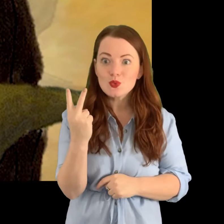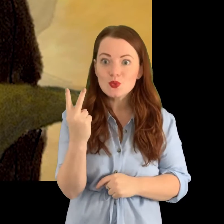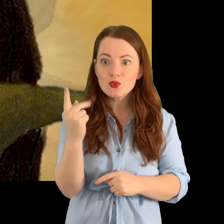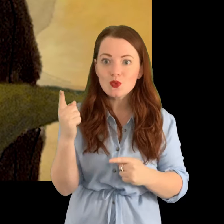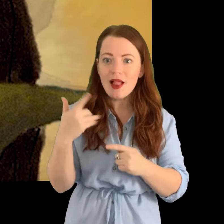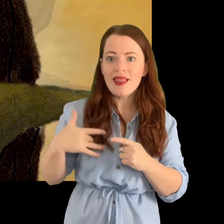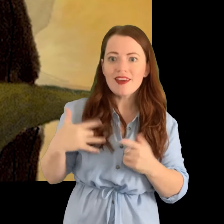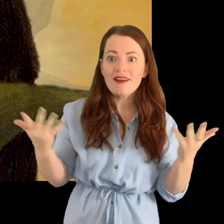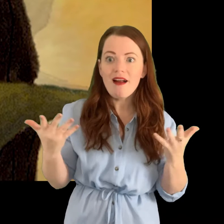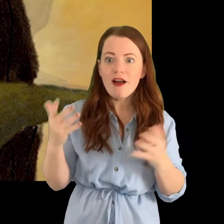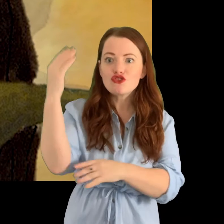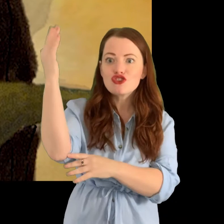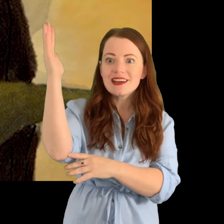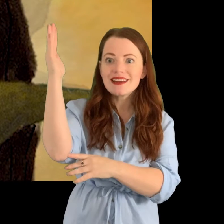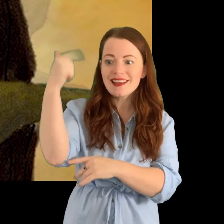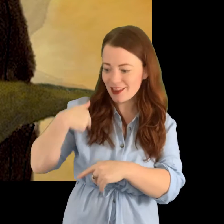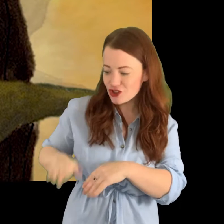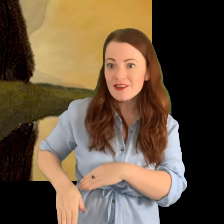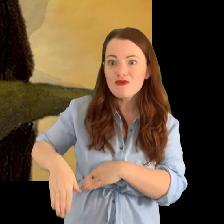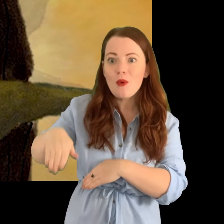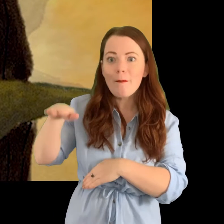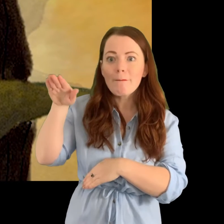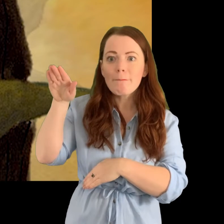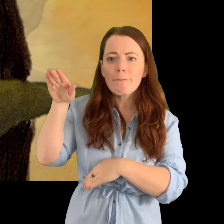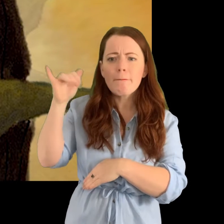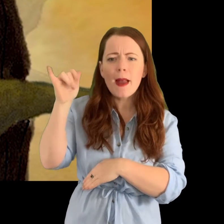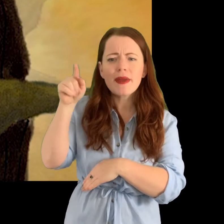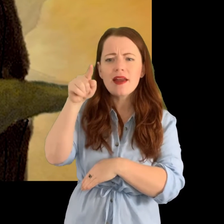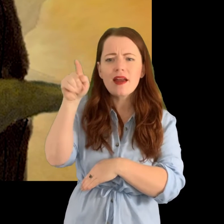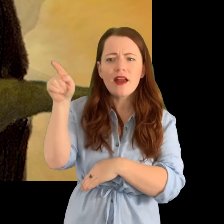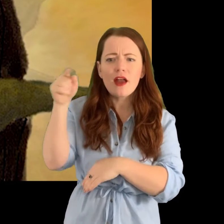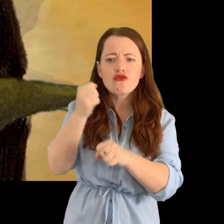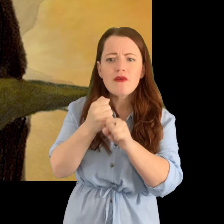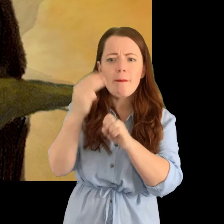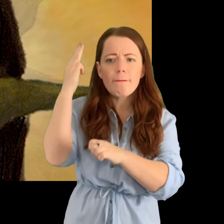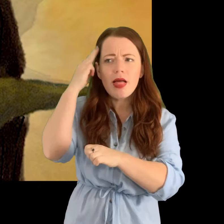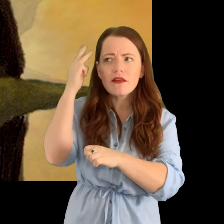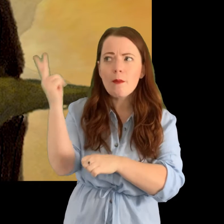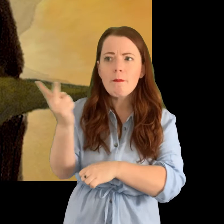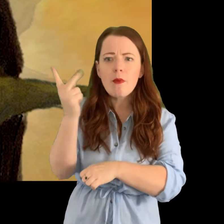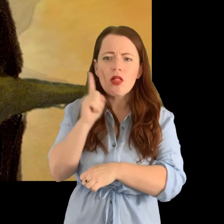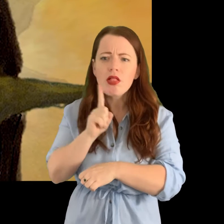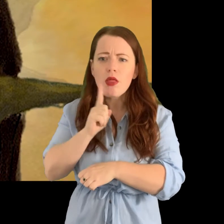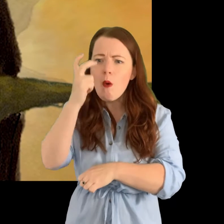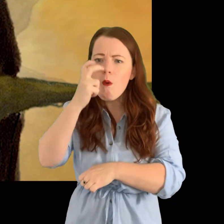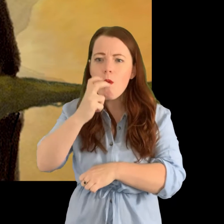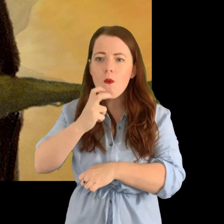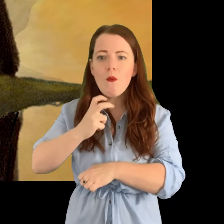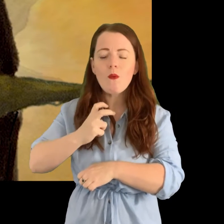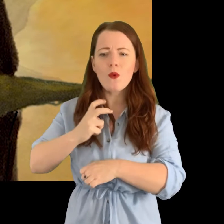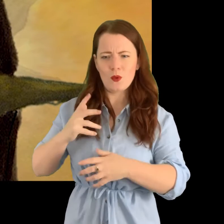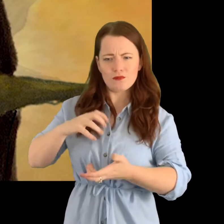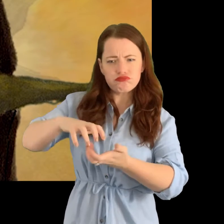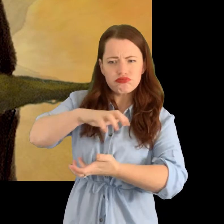mothers, living in a tree that she grew up in, or grandmothers maybe, as they were both very